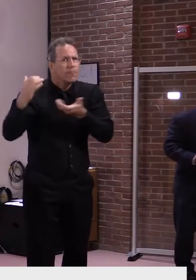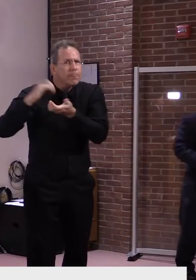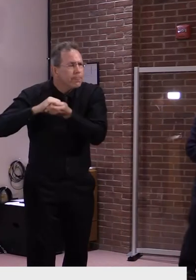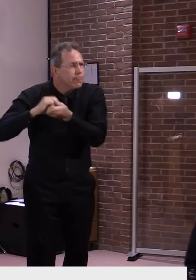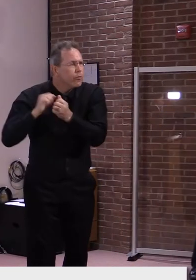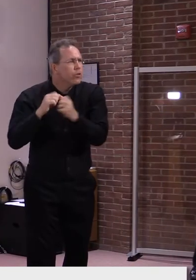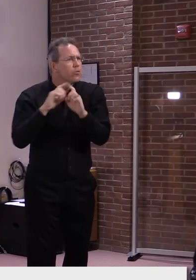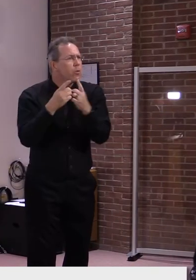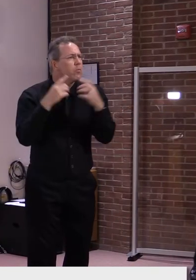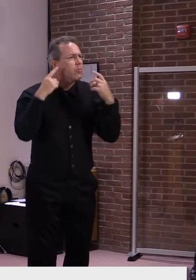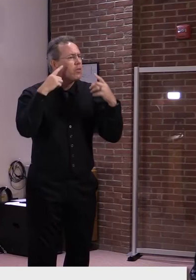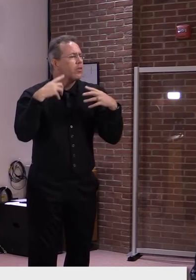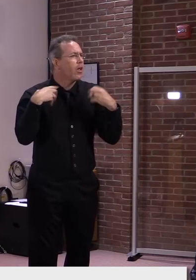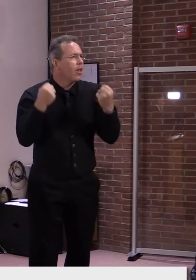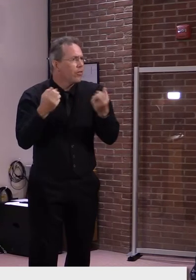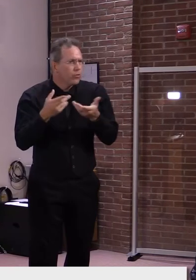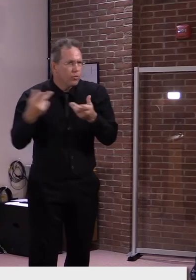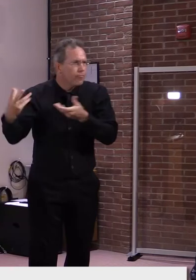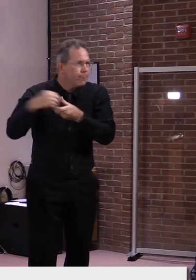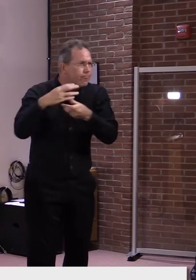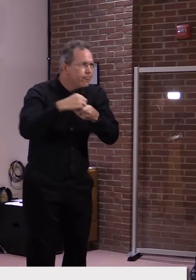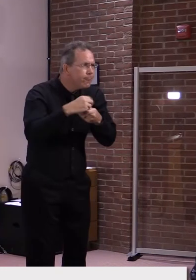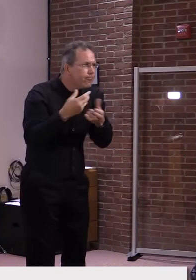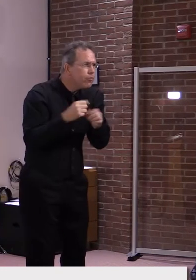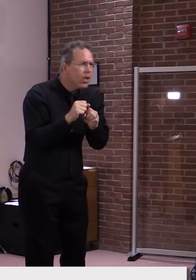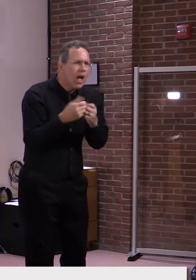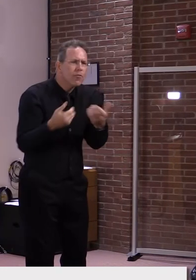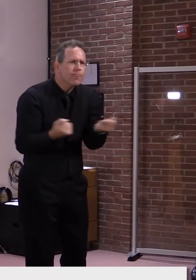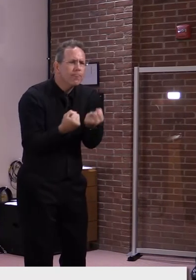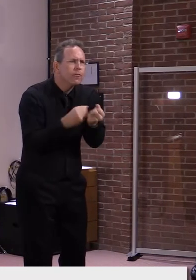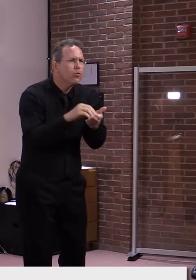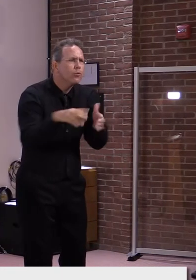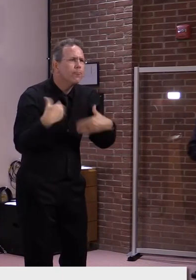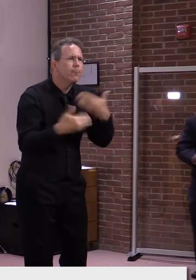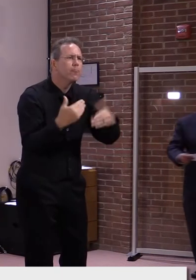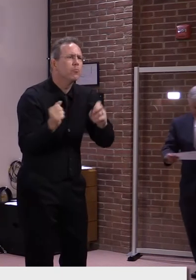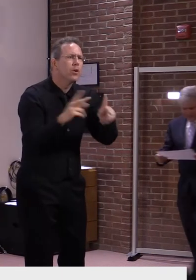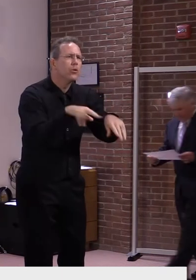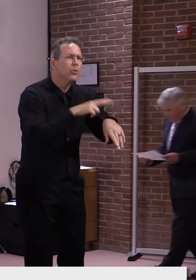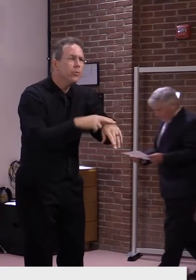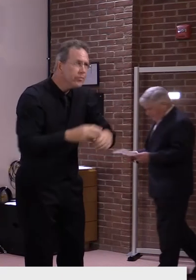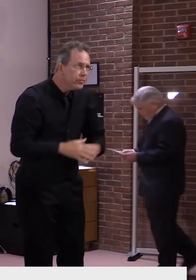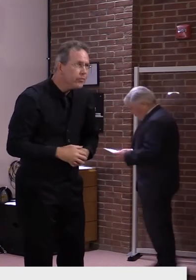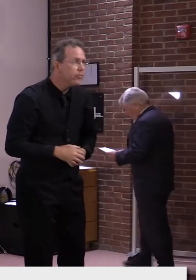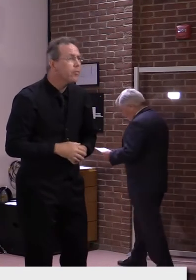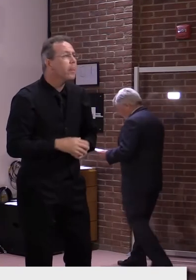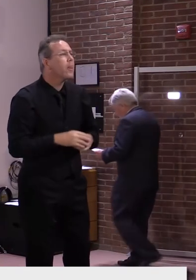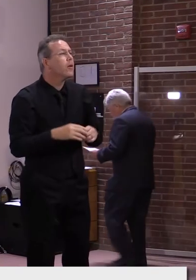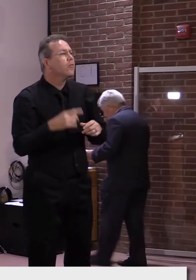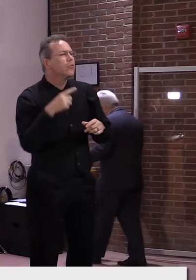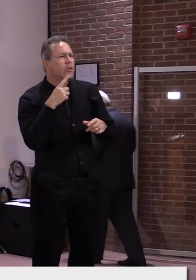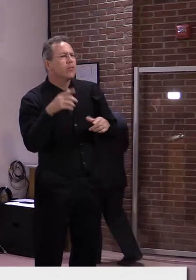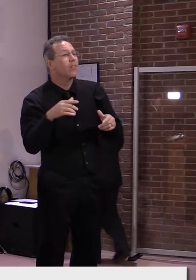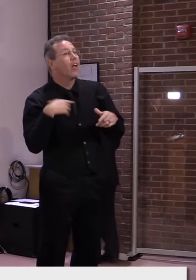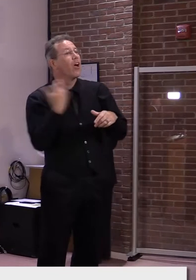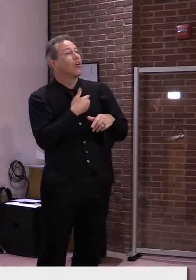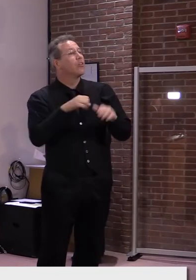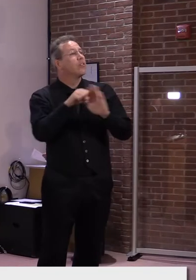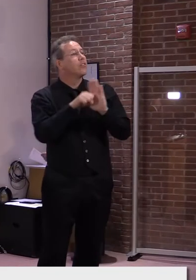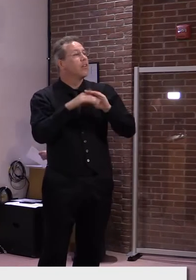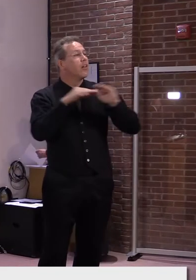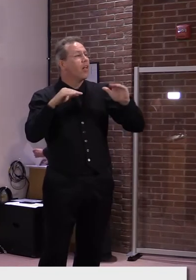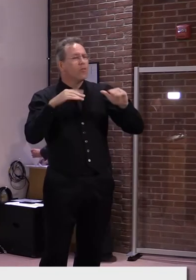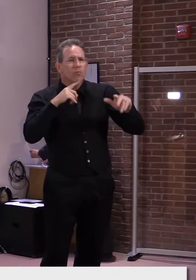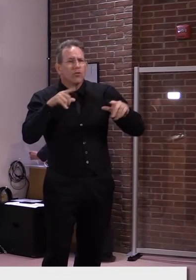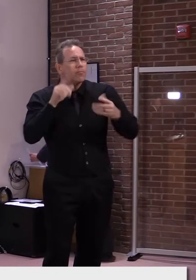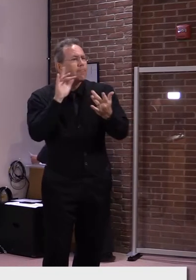ongoing issue, and we intend at the state level to staff districts on a regional basis. So we'll be looking for opportunities to convene